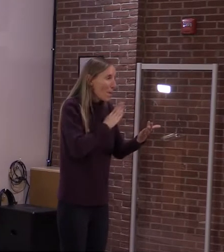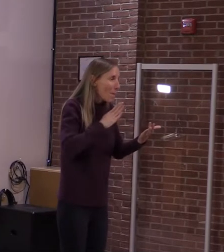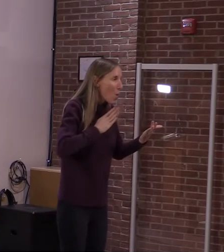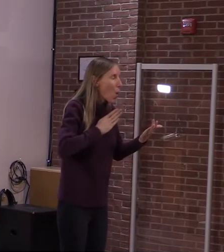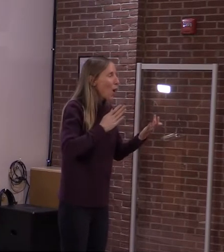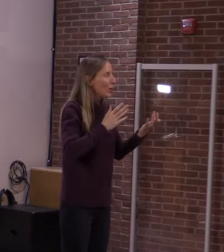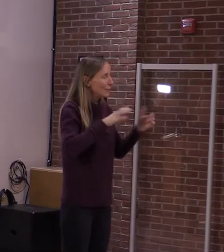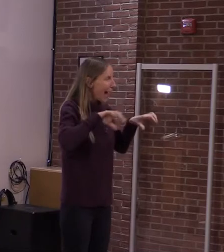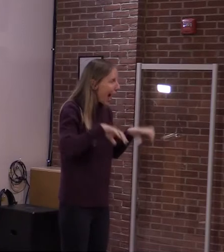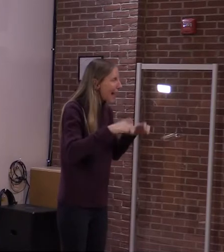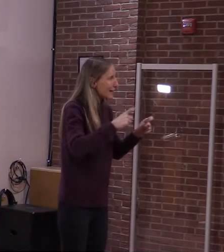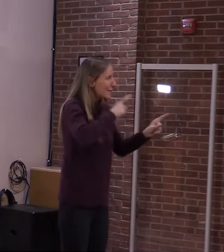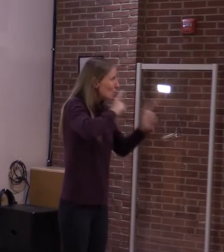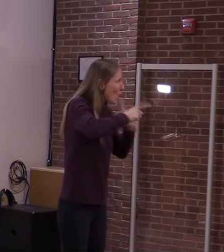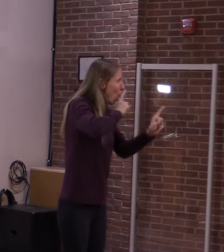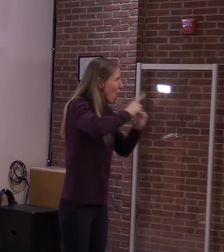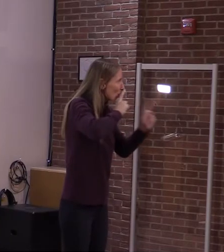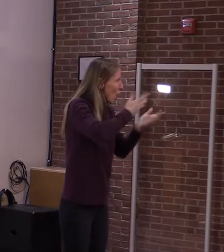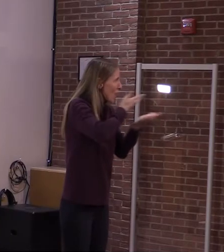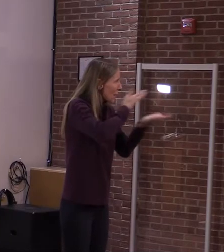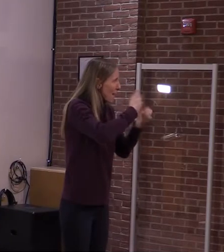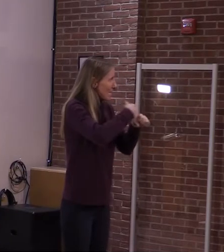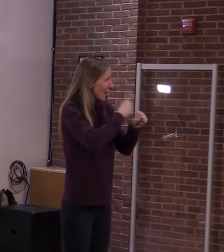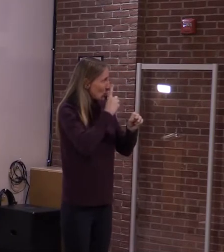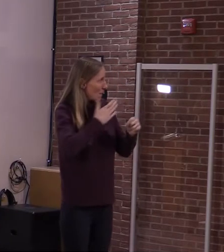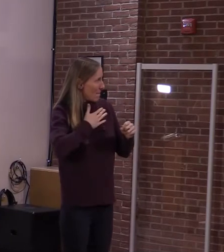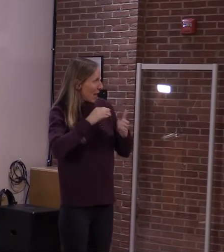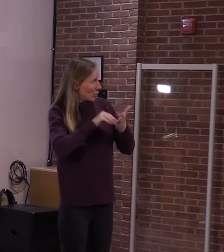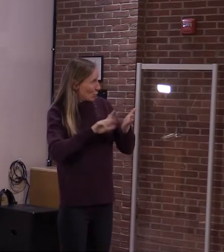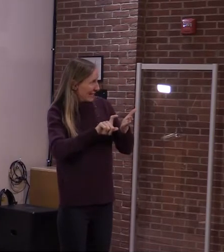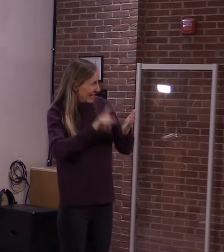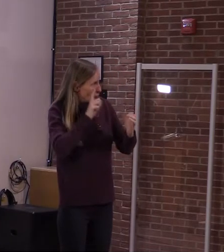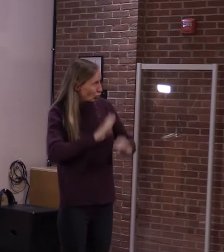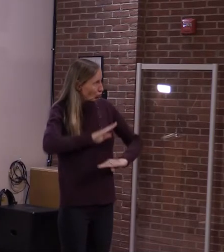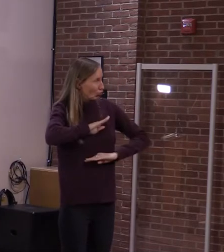forth to make sure that the needs of students are being met.